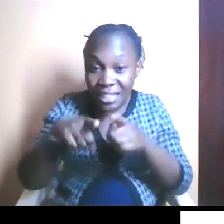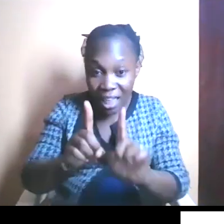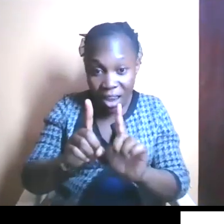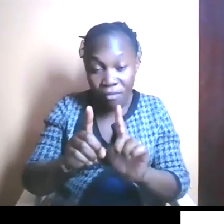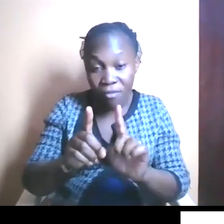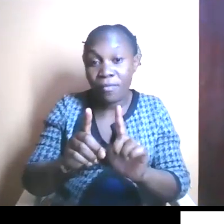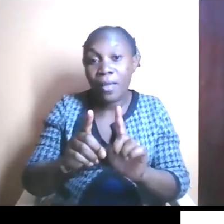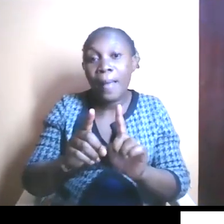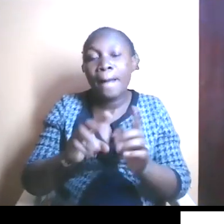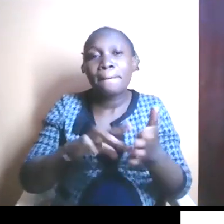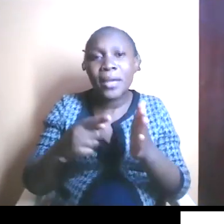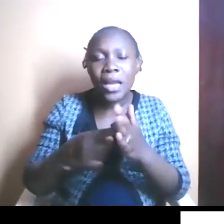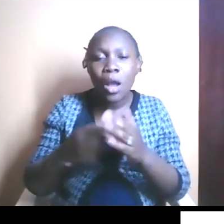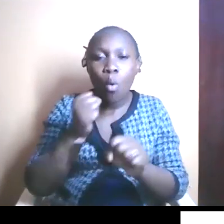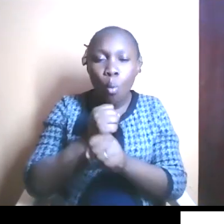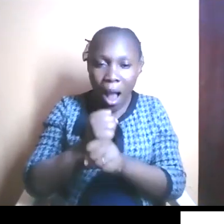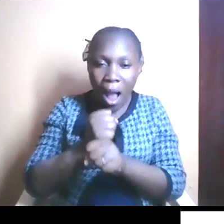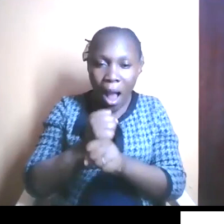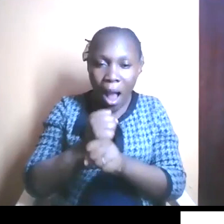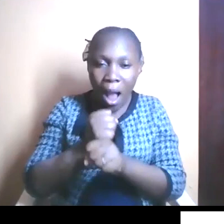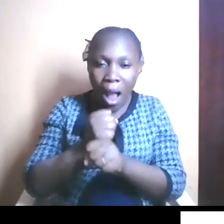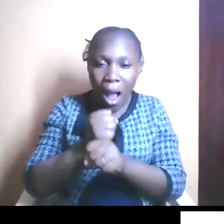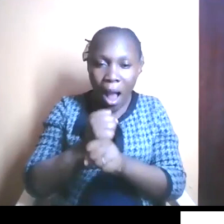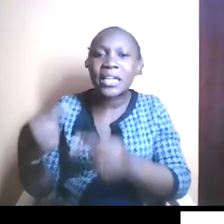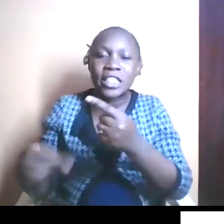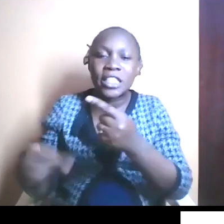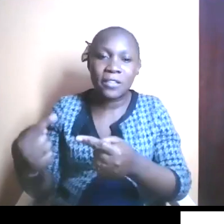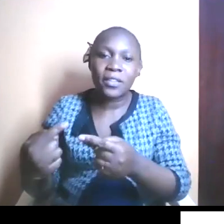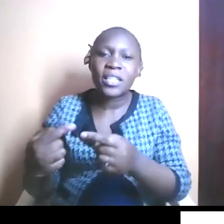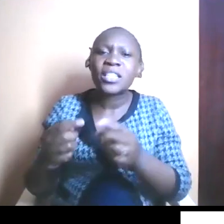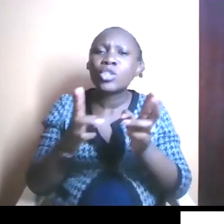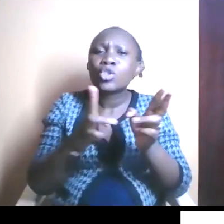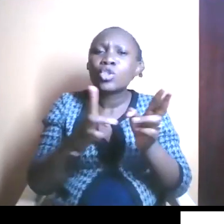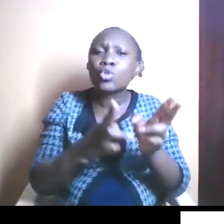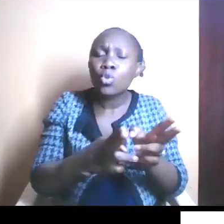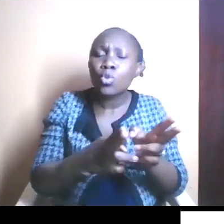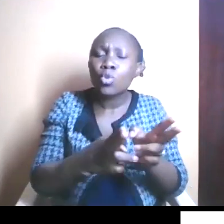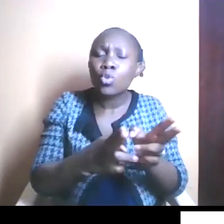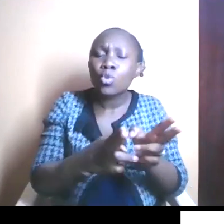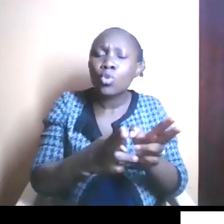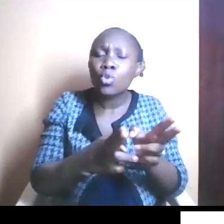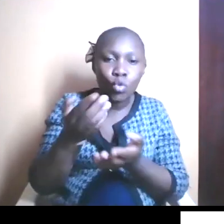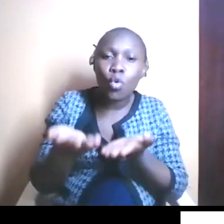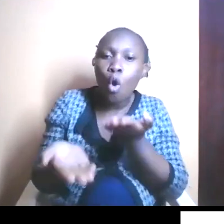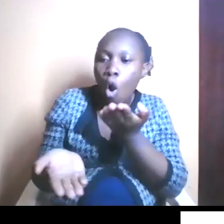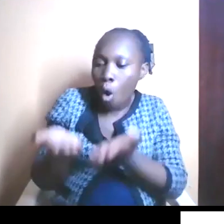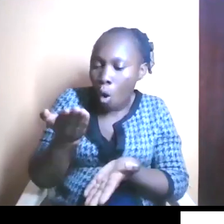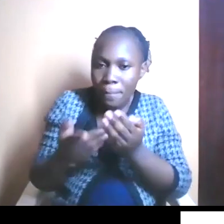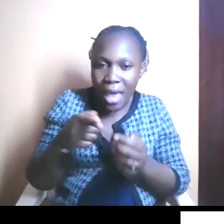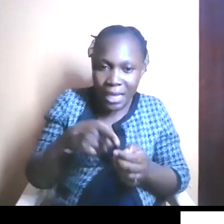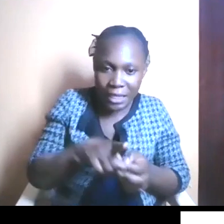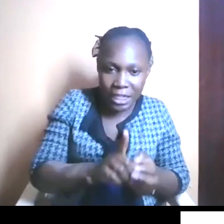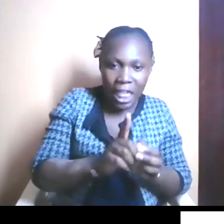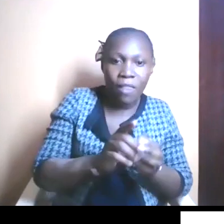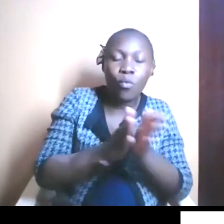work is competitive and it is human for you to compare yourself unfavorably to others. It's a very human